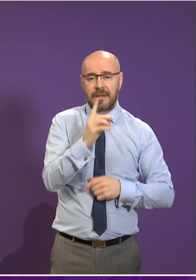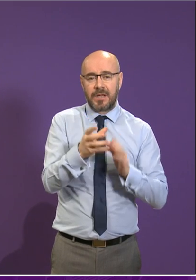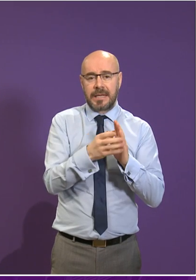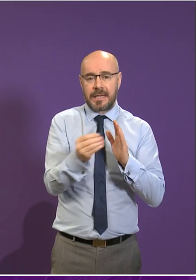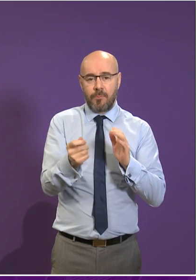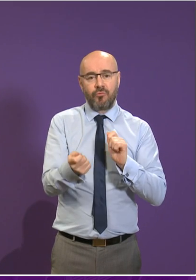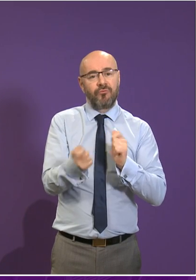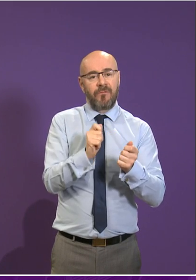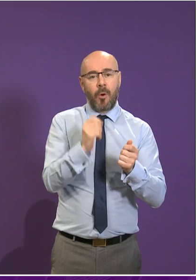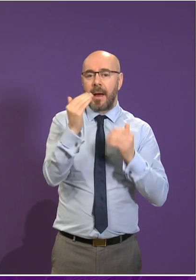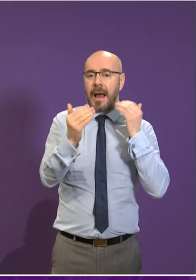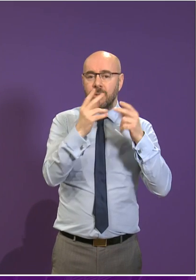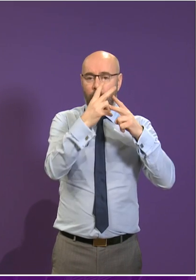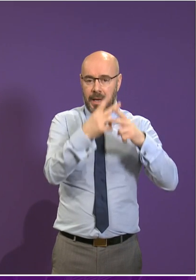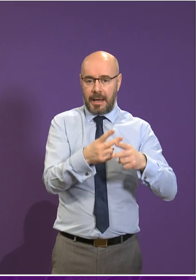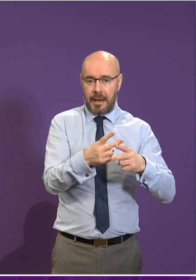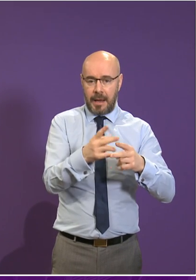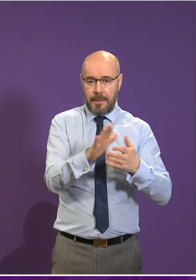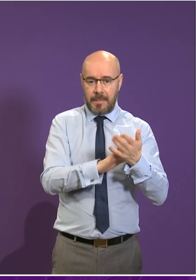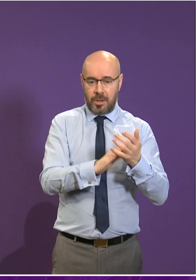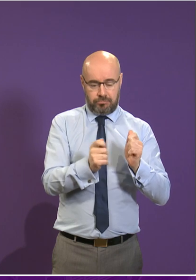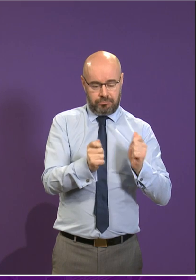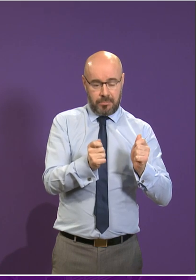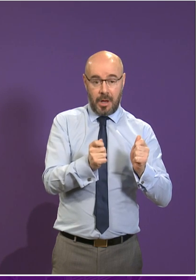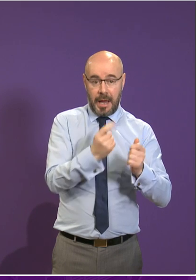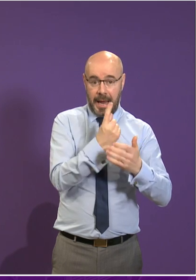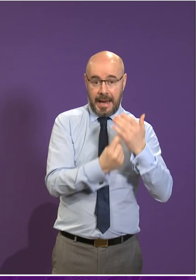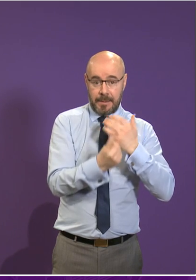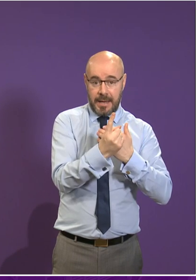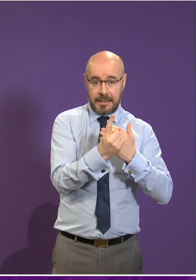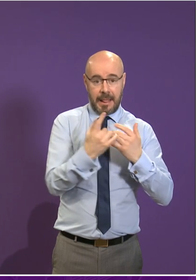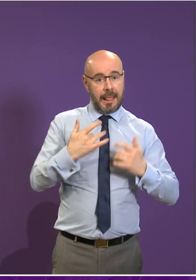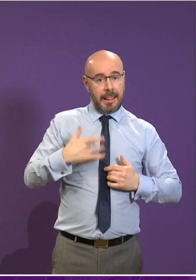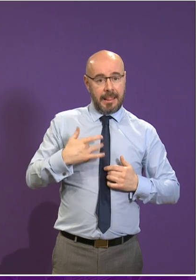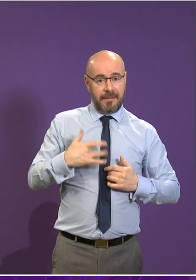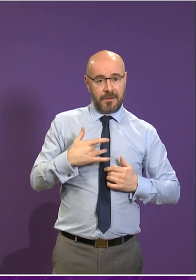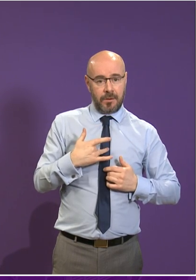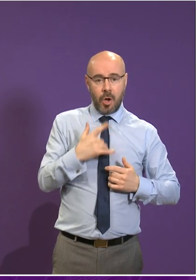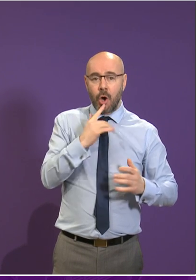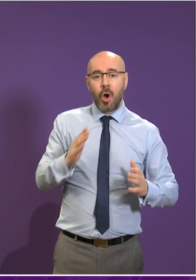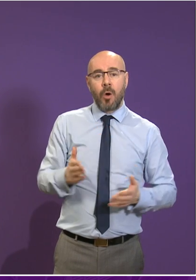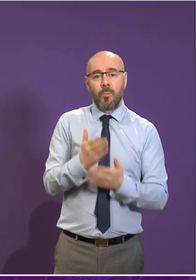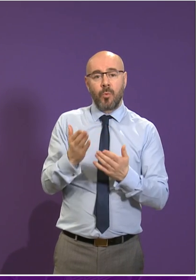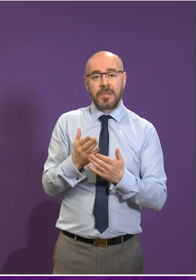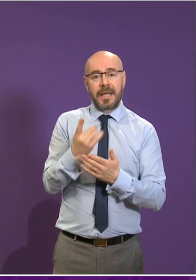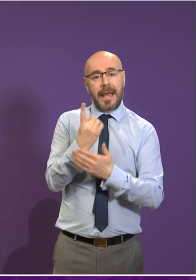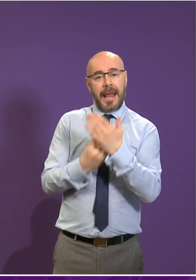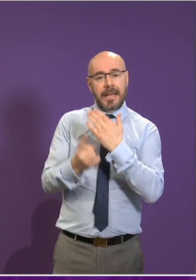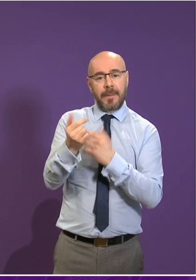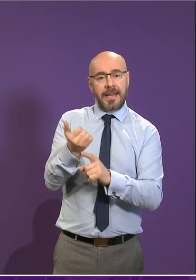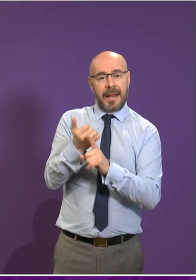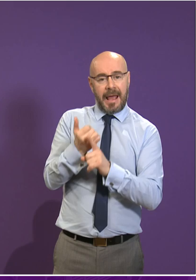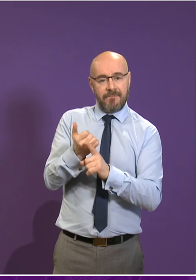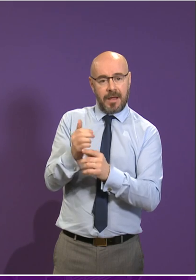so that we shift the focus to achieving independent living, promoting independent advocacy so that people know about and can